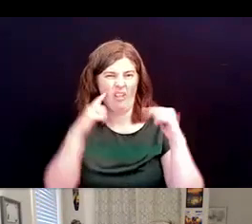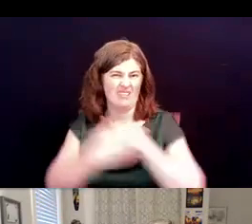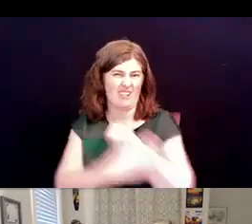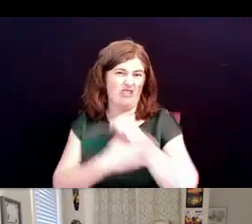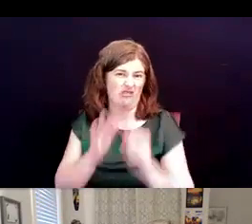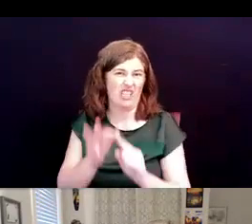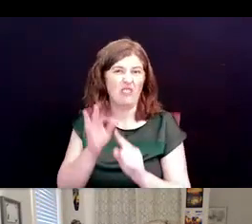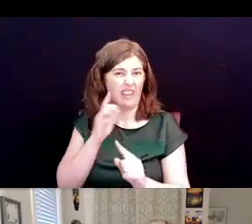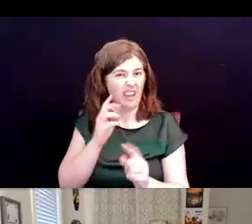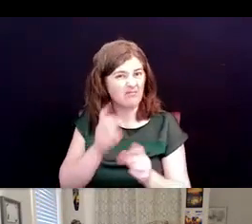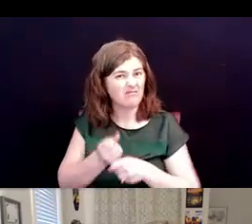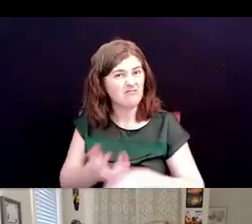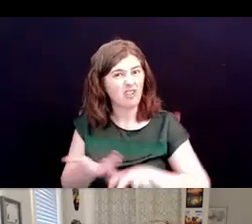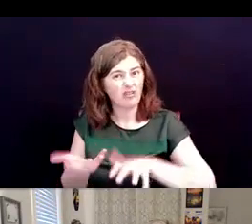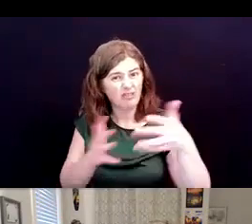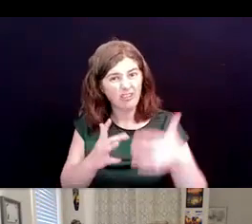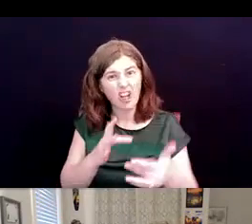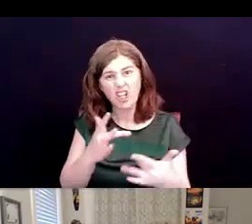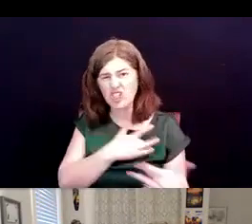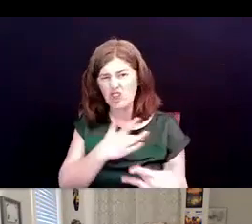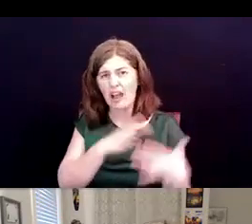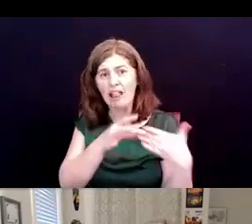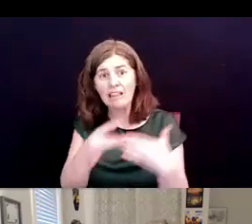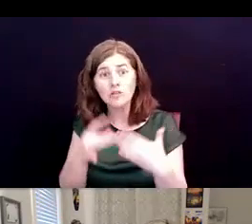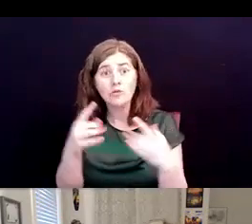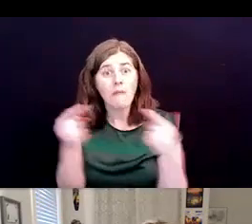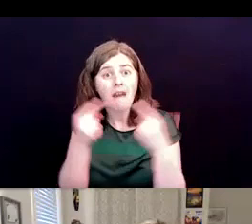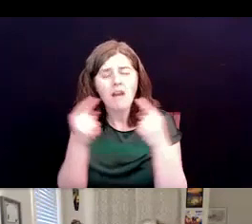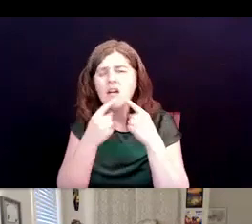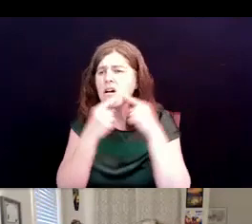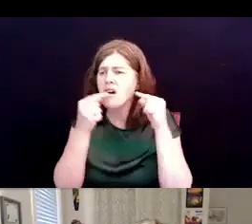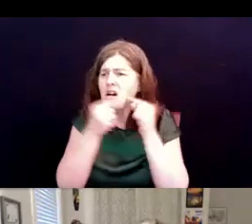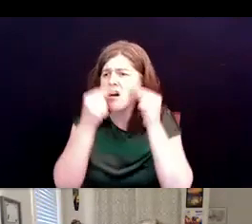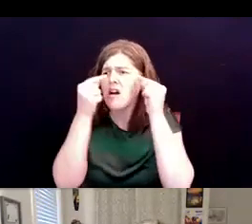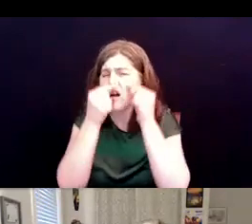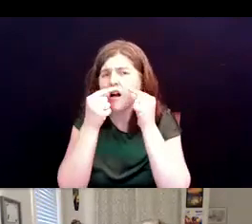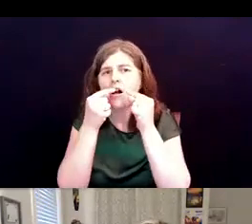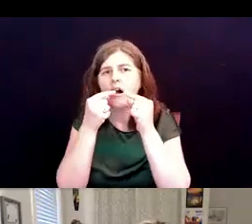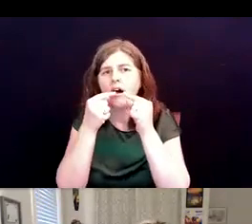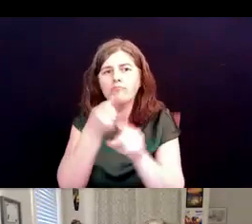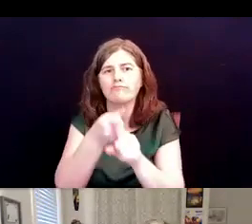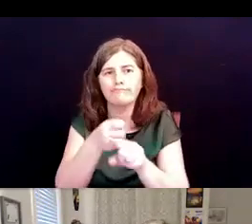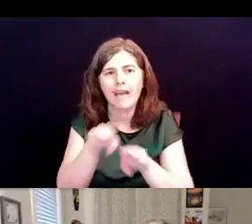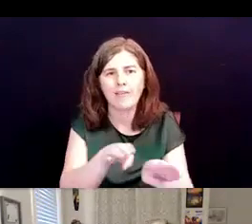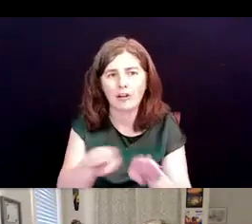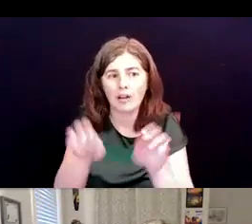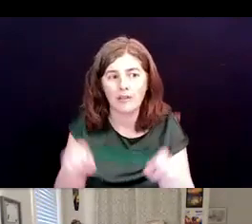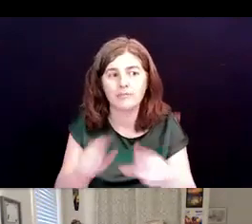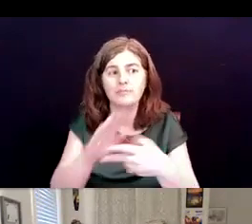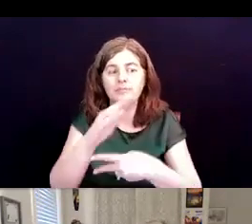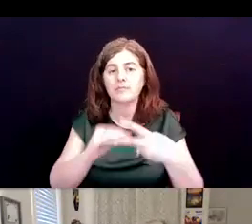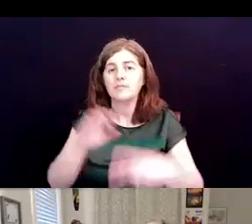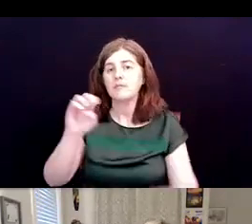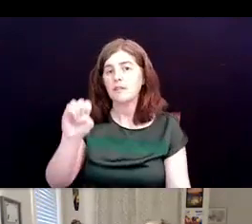absolutely be a medical concern and absolutely lead to pain, discomfort, and then certainly behavior differences. Eczema, so itchy,